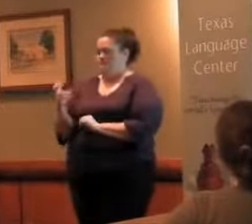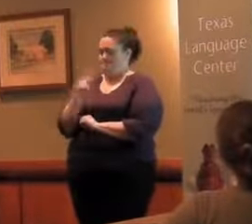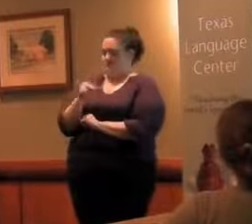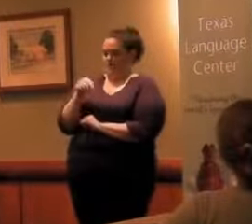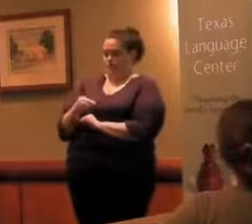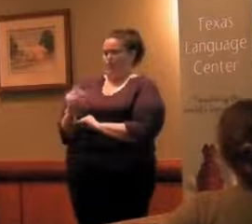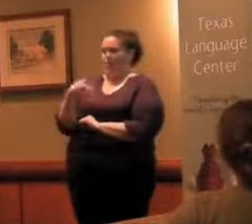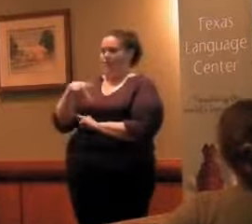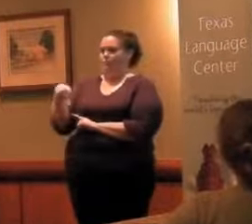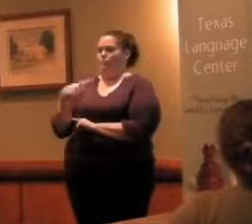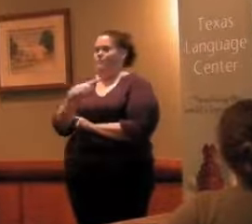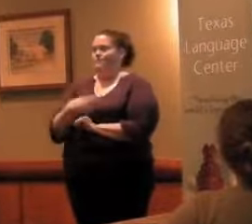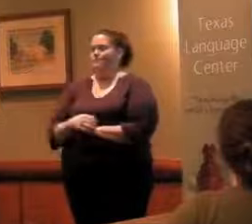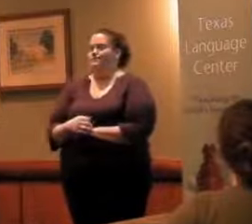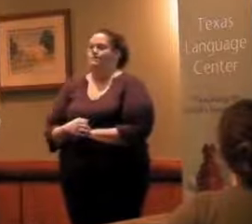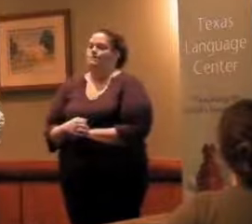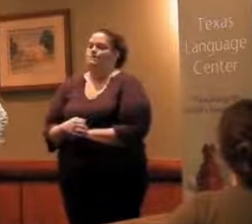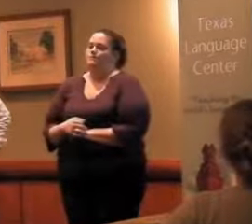into this.